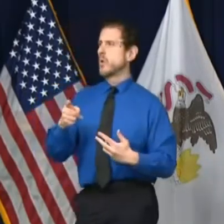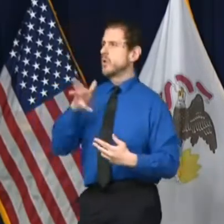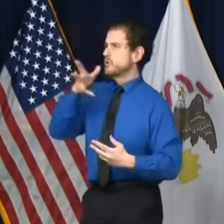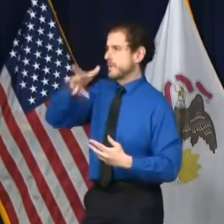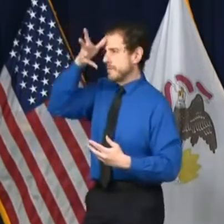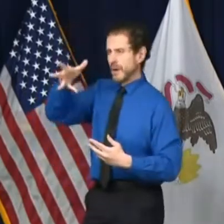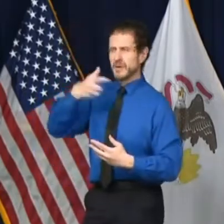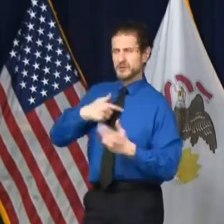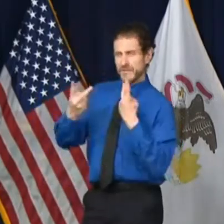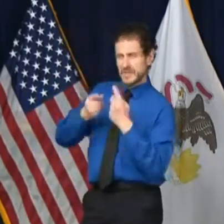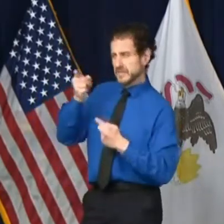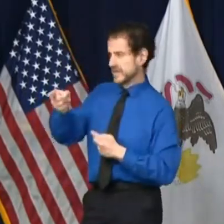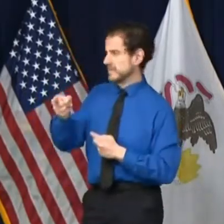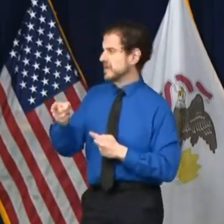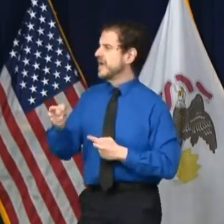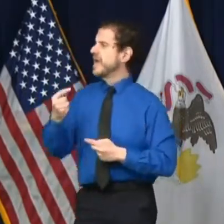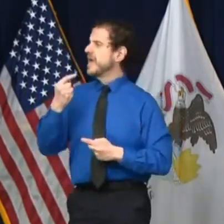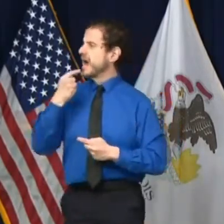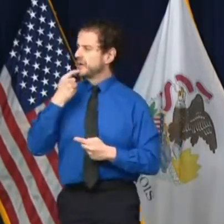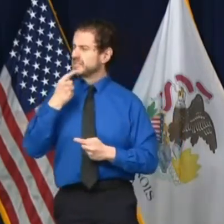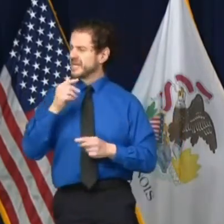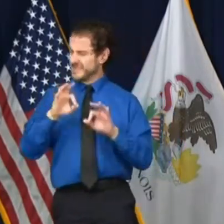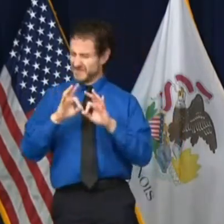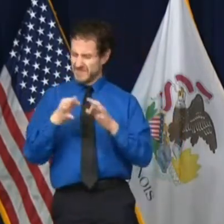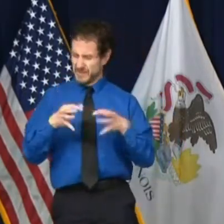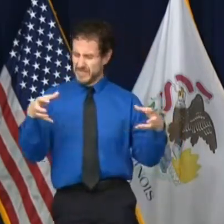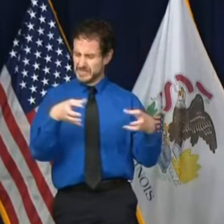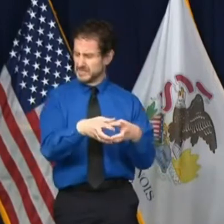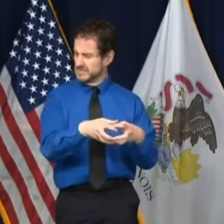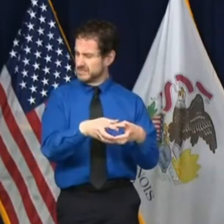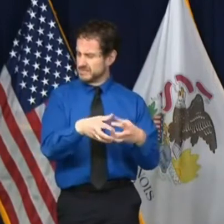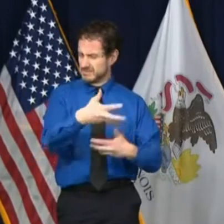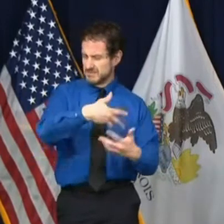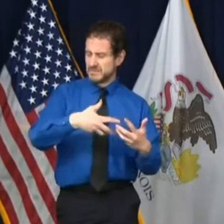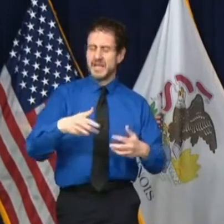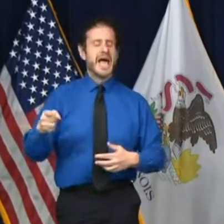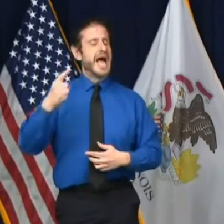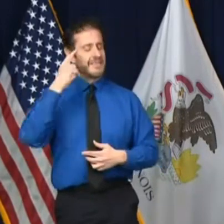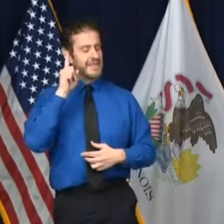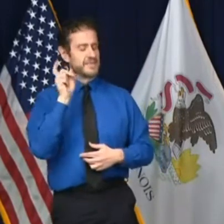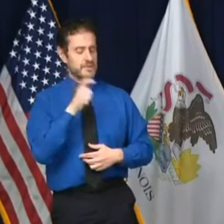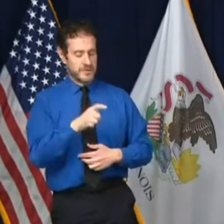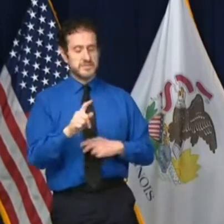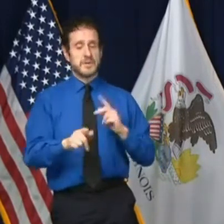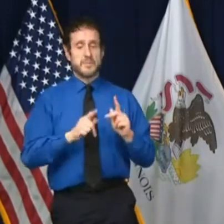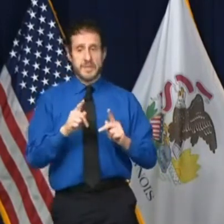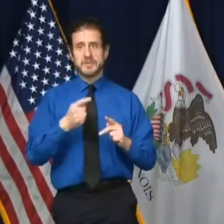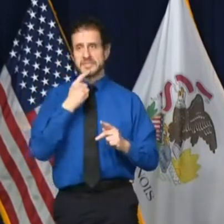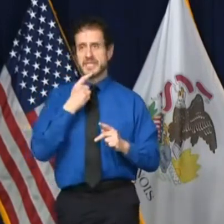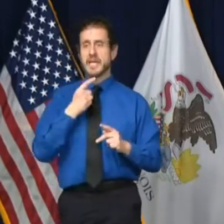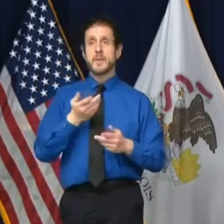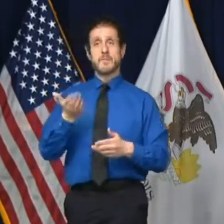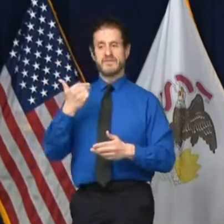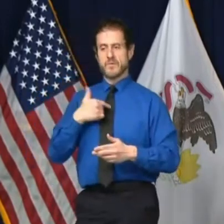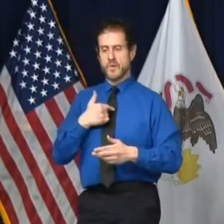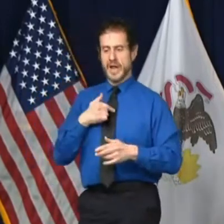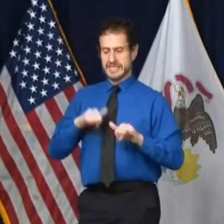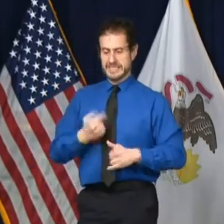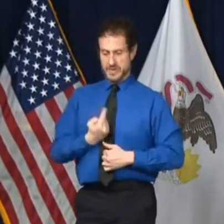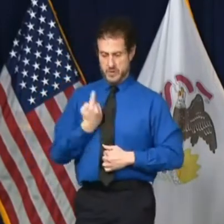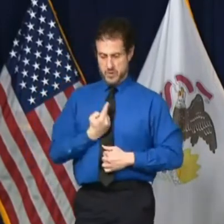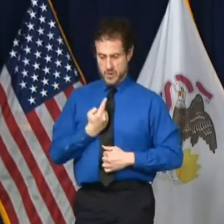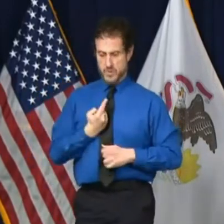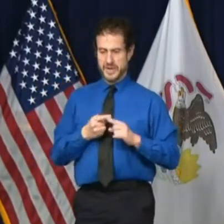question that families are getting together and quarantining together weren't? I think it's that people are expanding the people